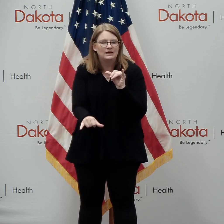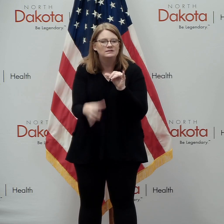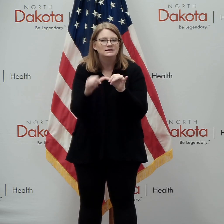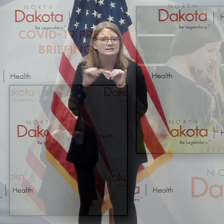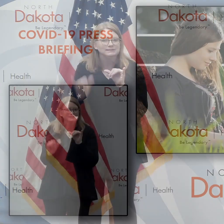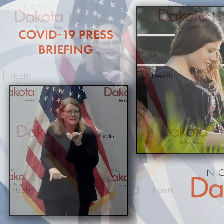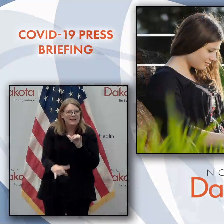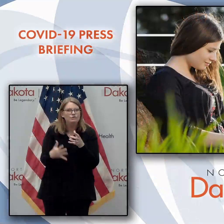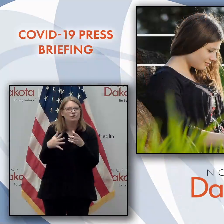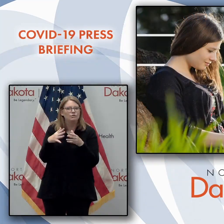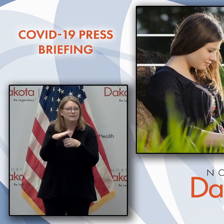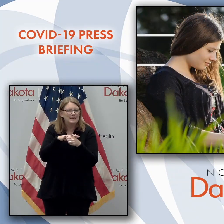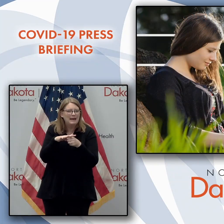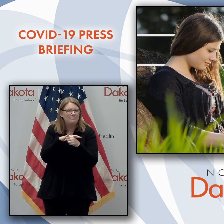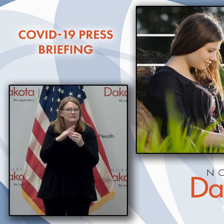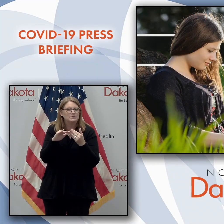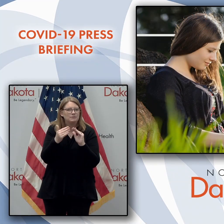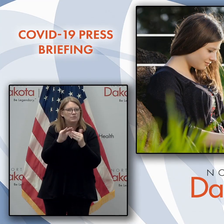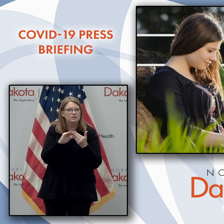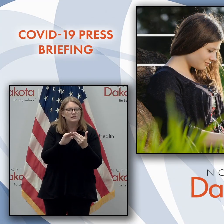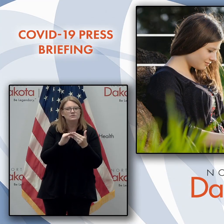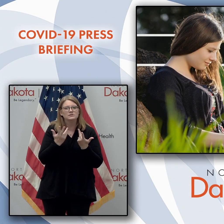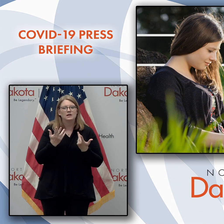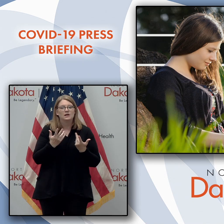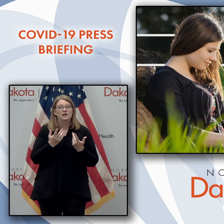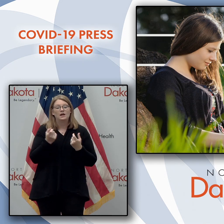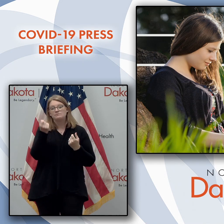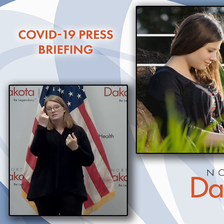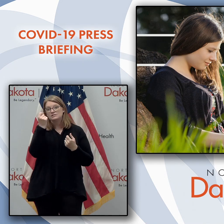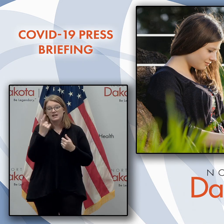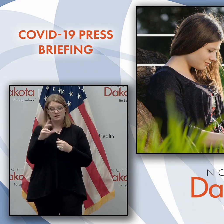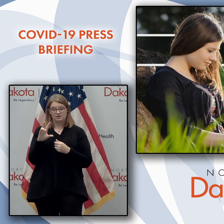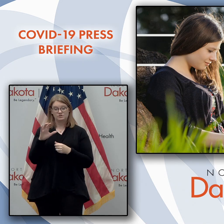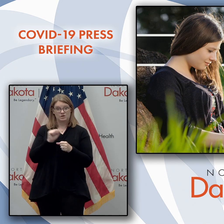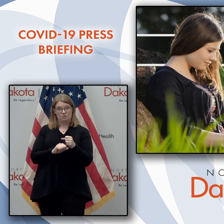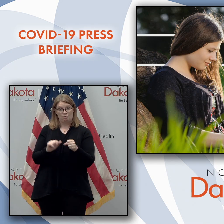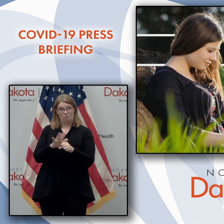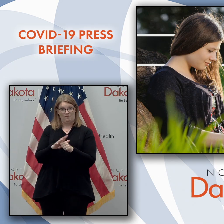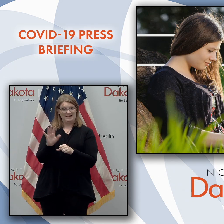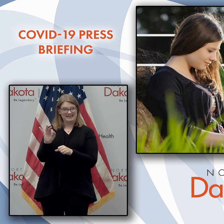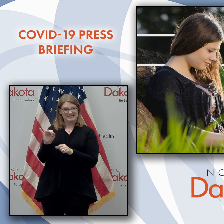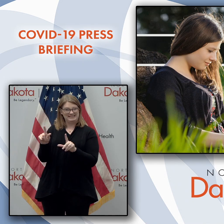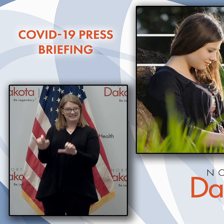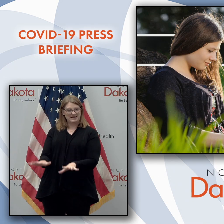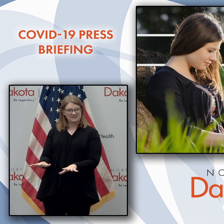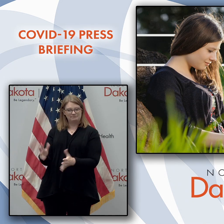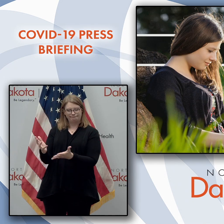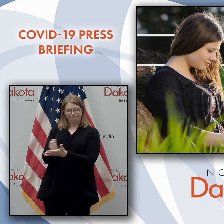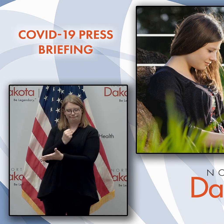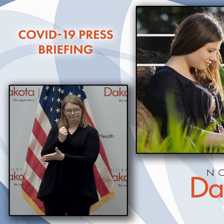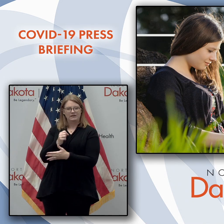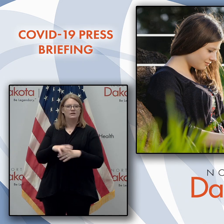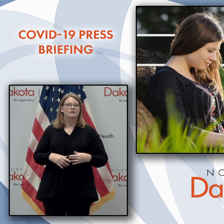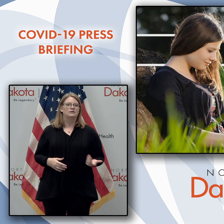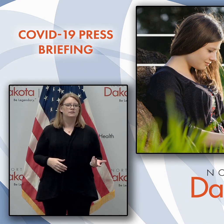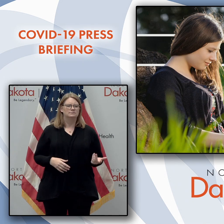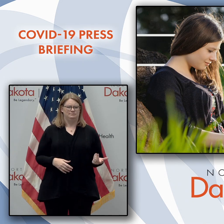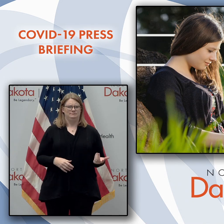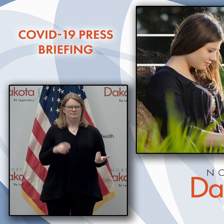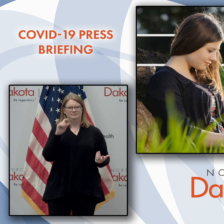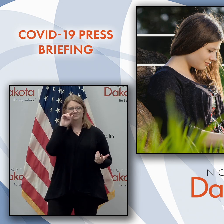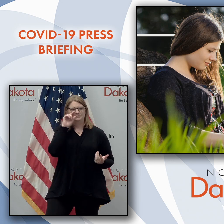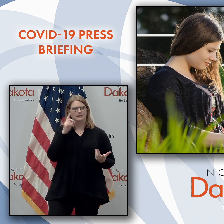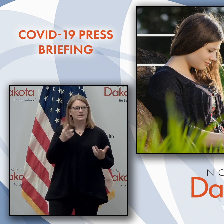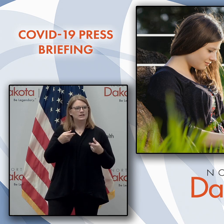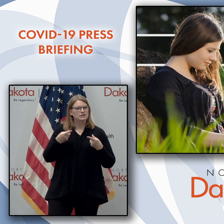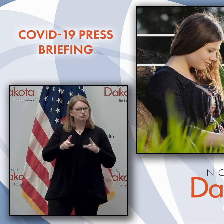communities and to make use of available COVID-19 testing. And again, I'm sure some people might say, well, who would want to stay on campus